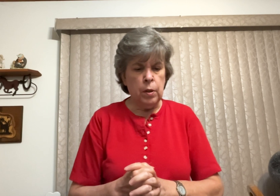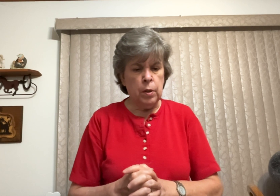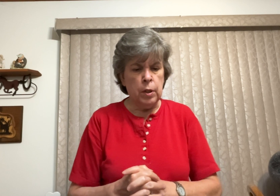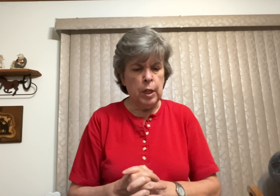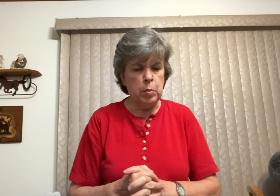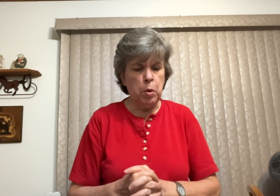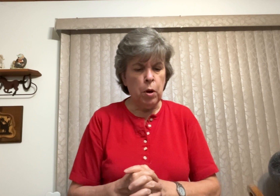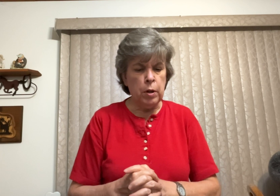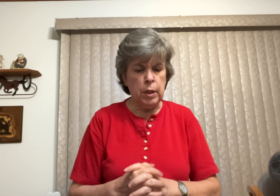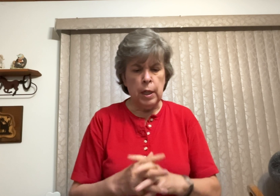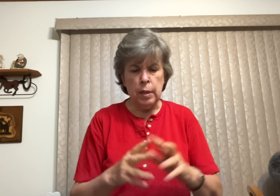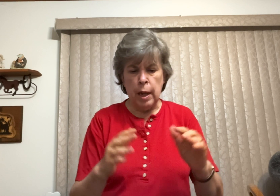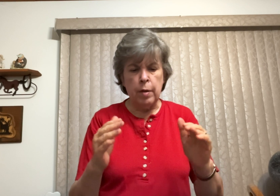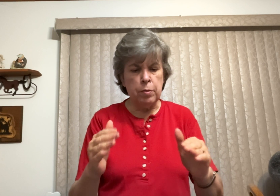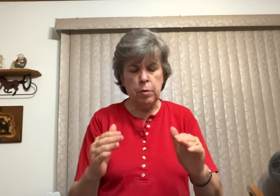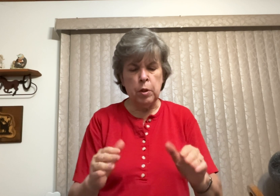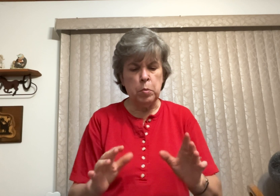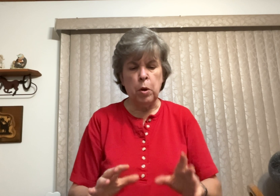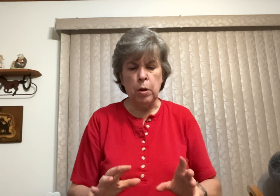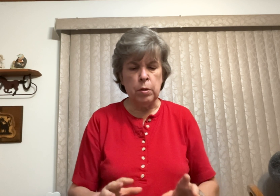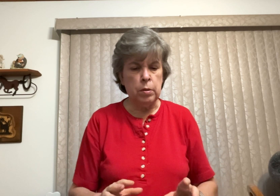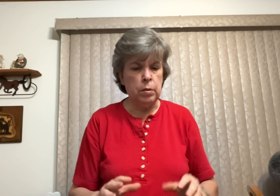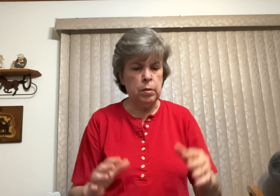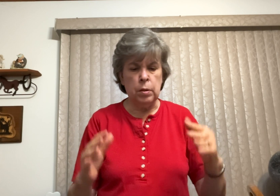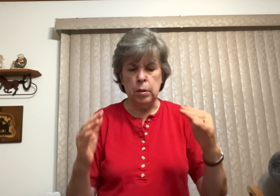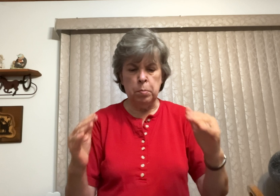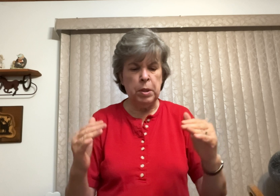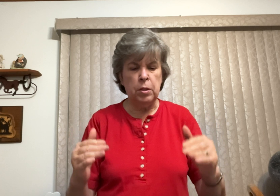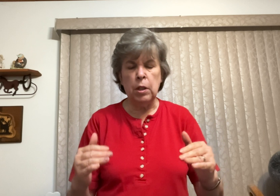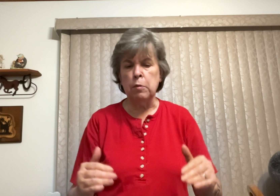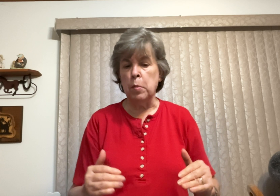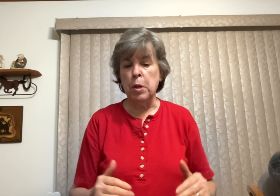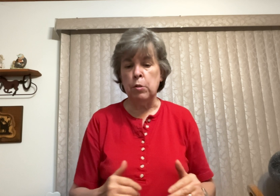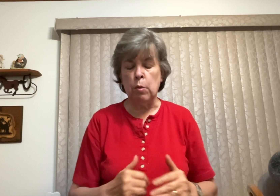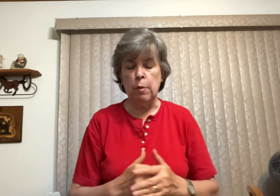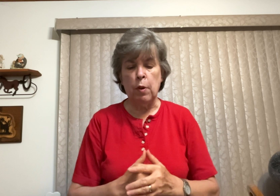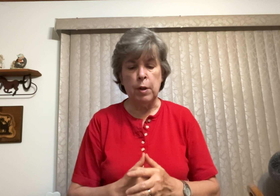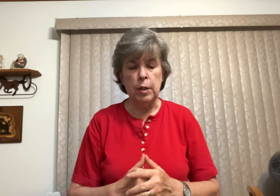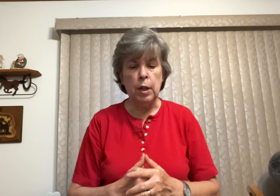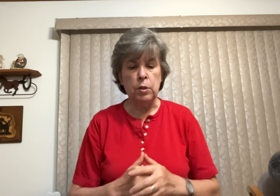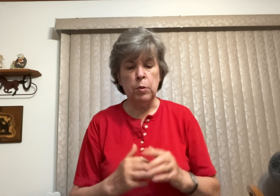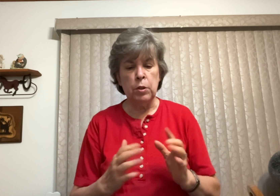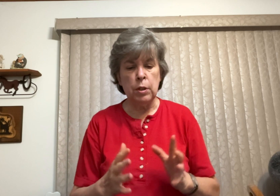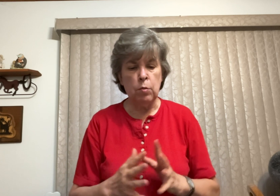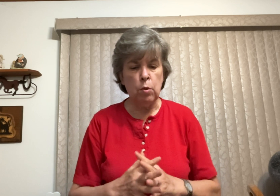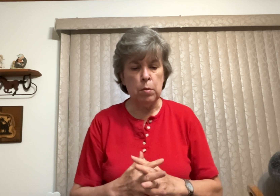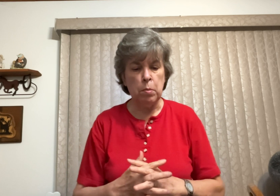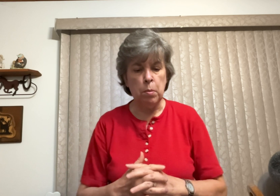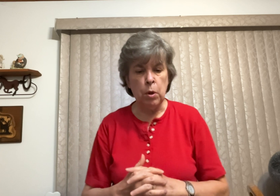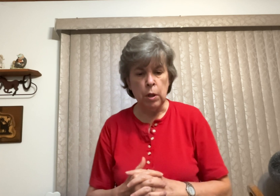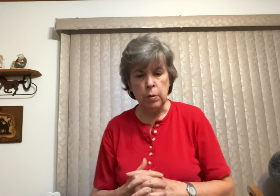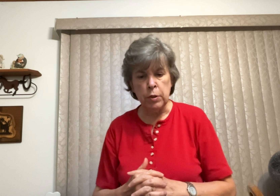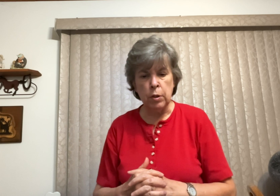the next part, and then after this part, it basically repeats what we've already done, so we just have one part left to go,